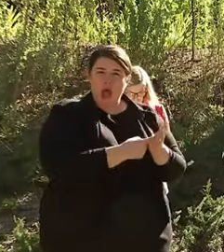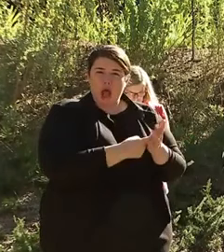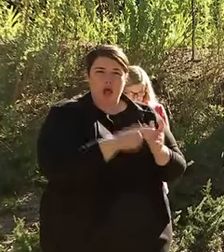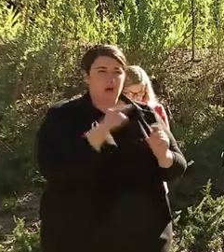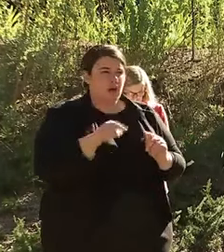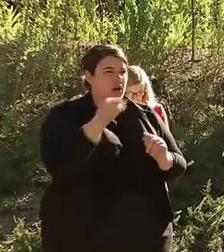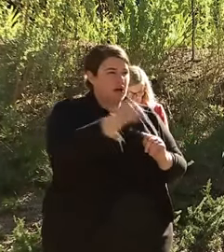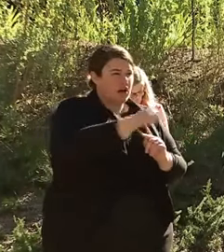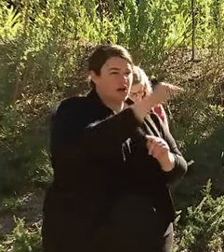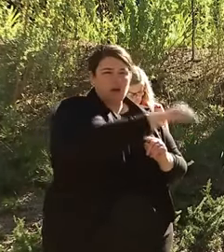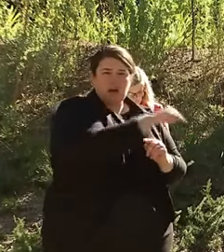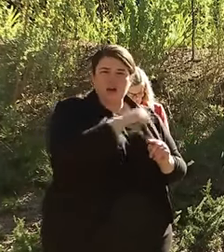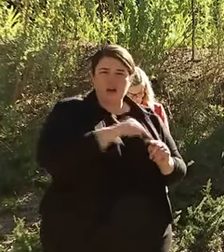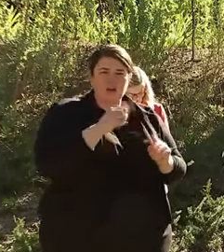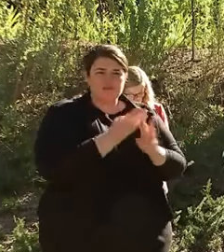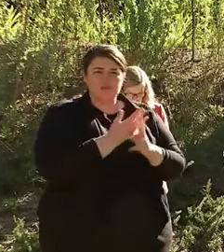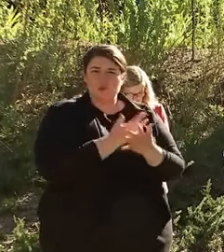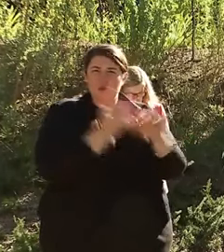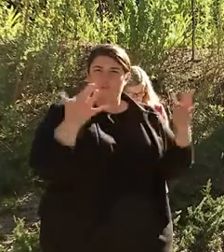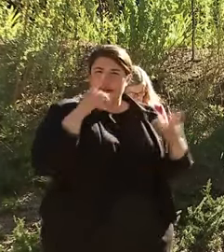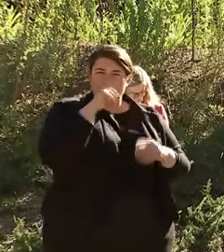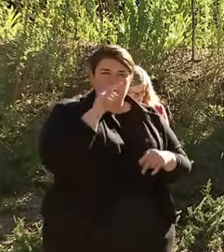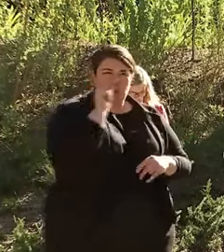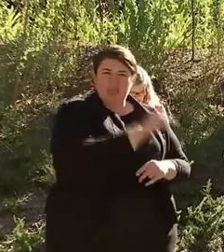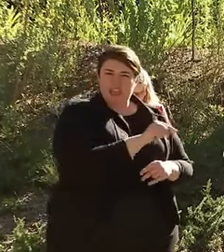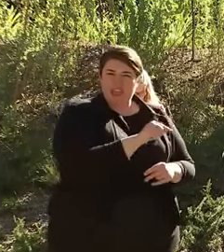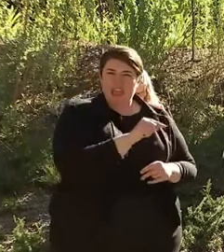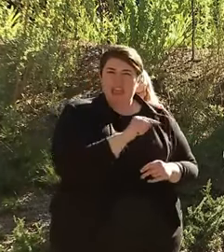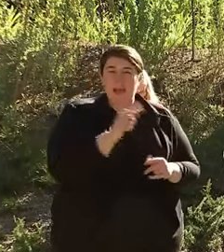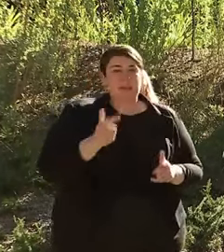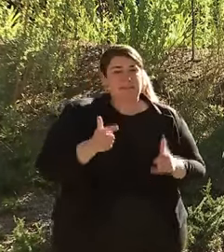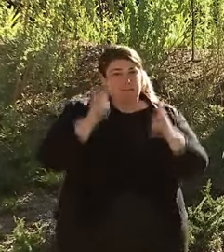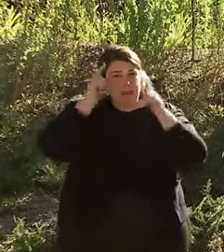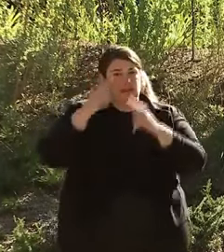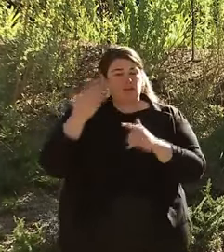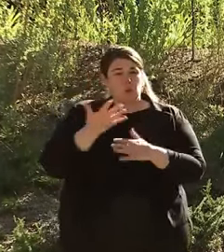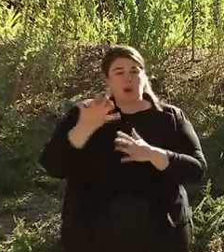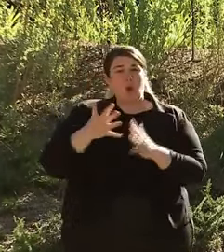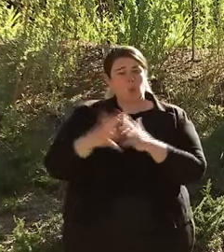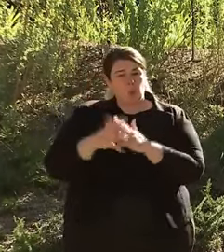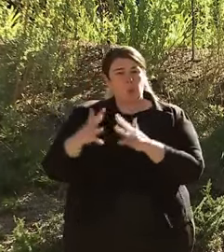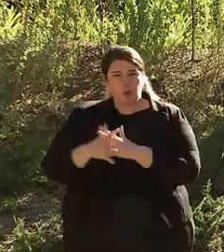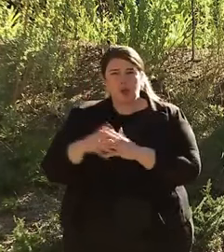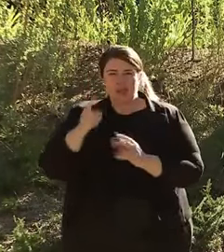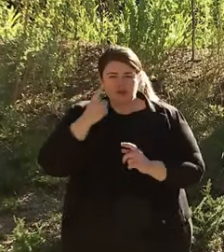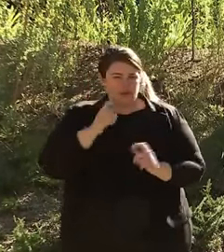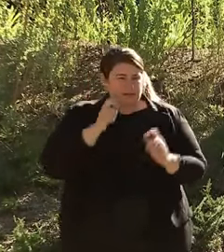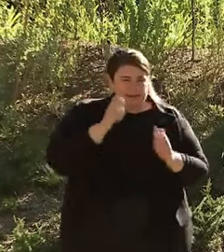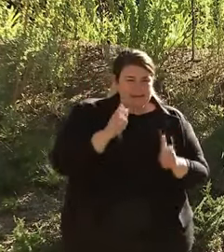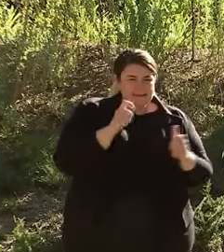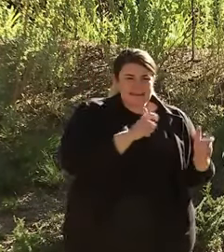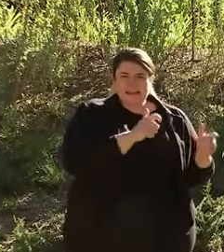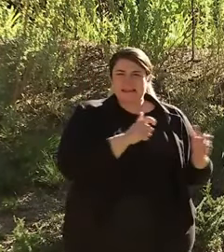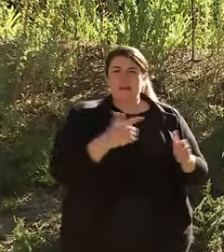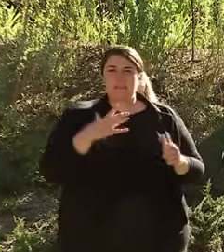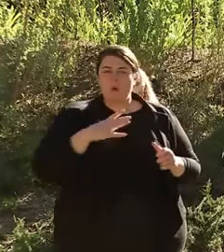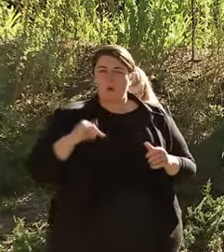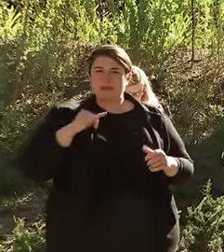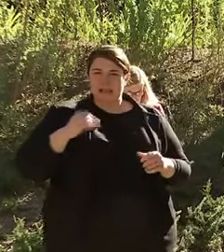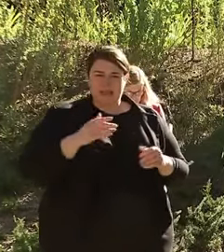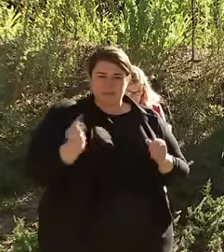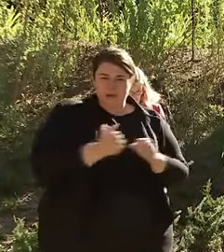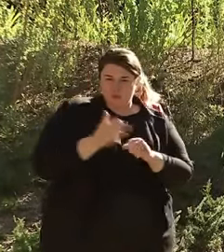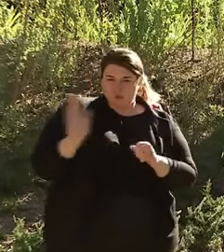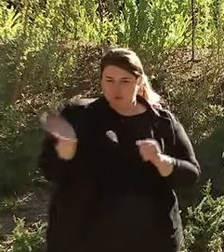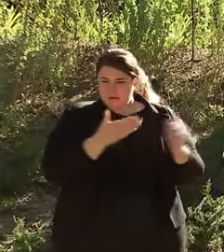store. The management there at Woolworths were very diligent in terms of moving more staff to the front